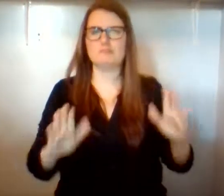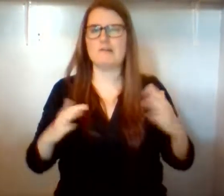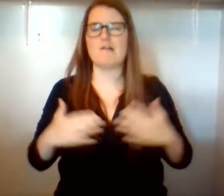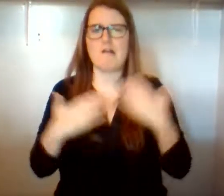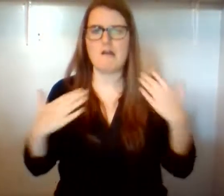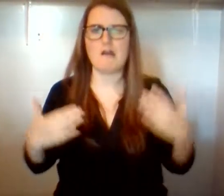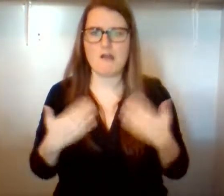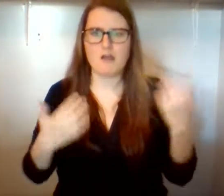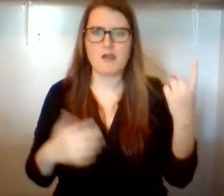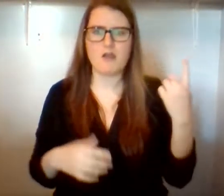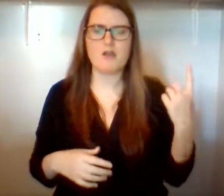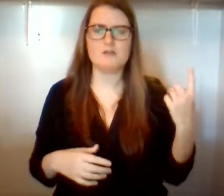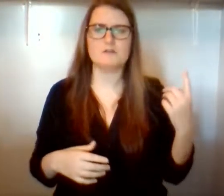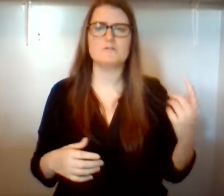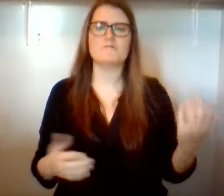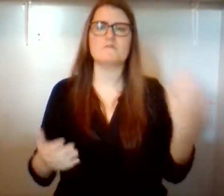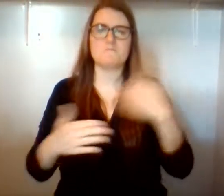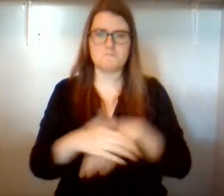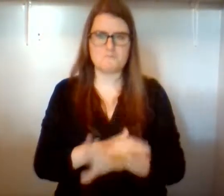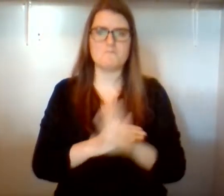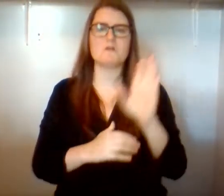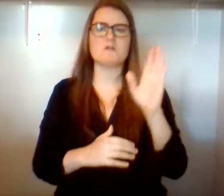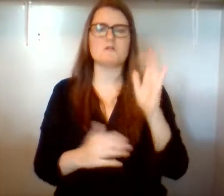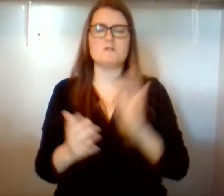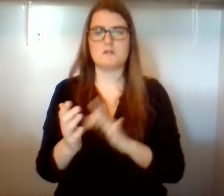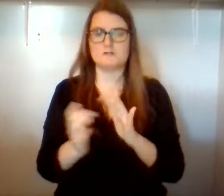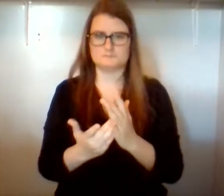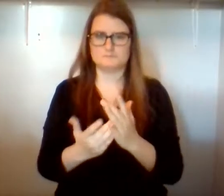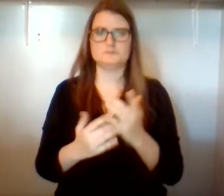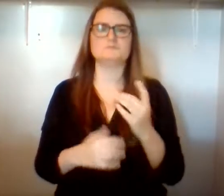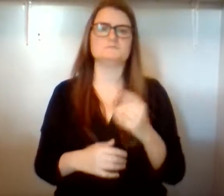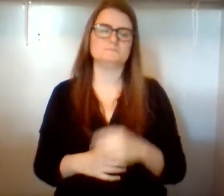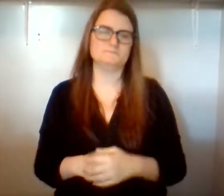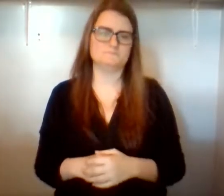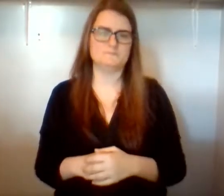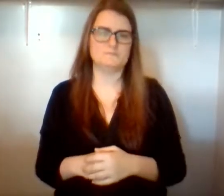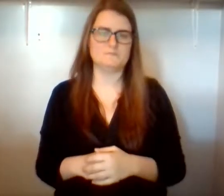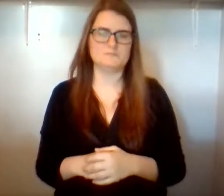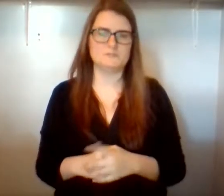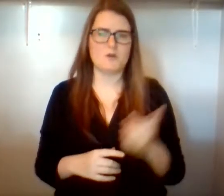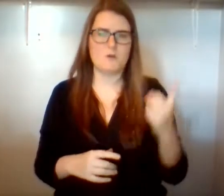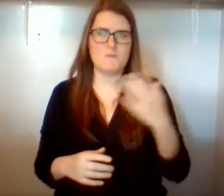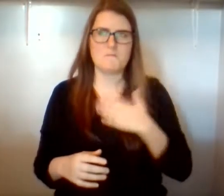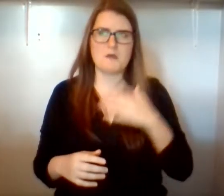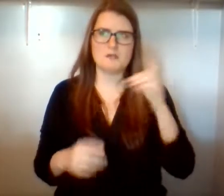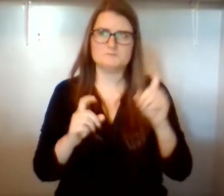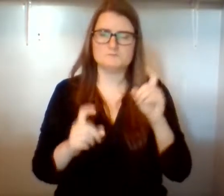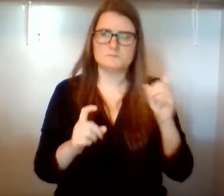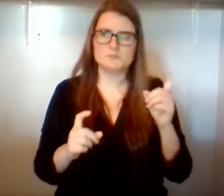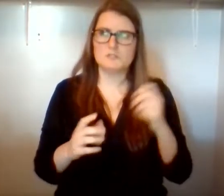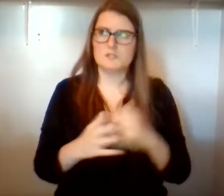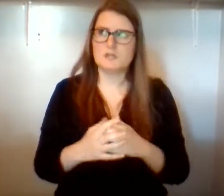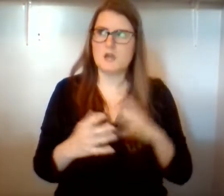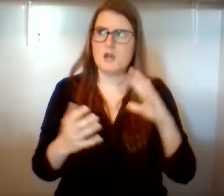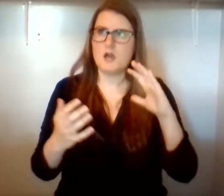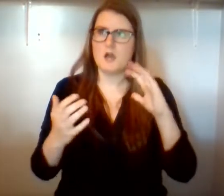Hebrews 2:14. So the birth of the Son of God, the very, very God, very man, is simply stunning and glorious